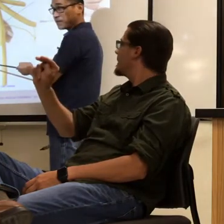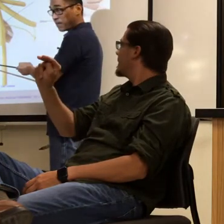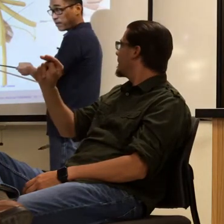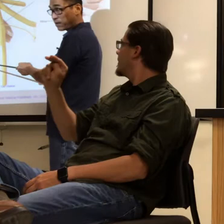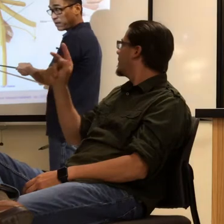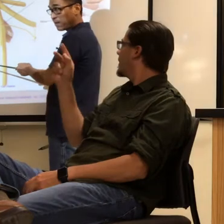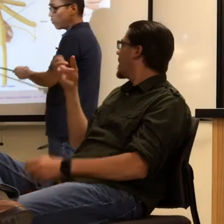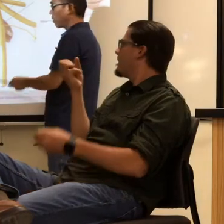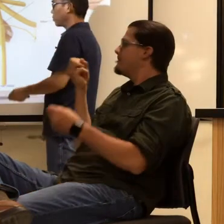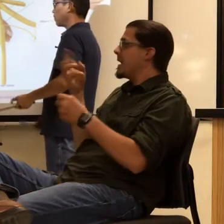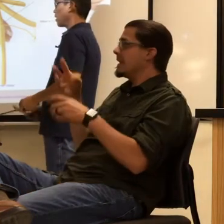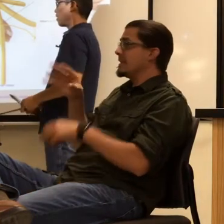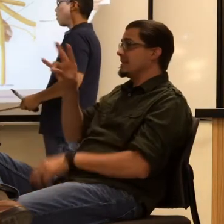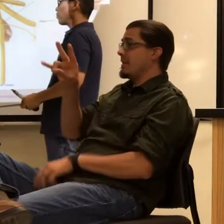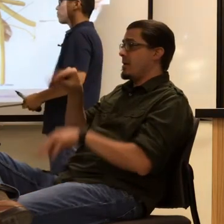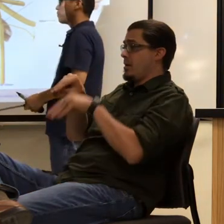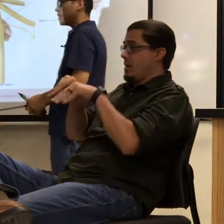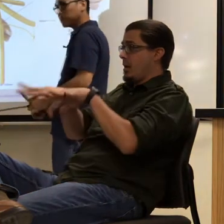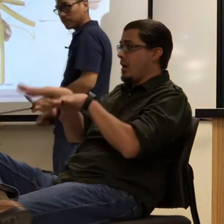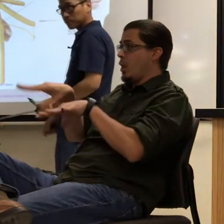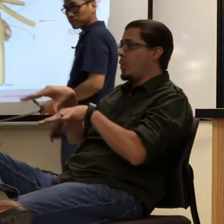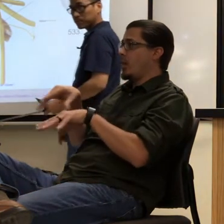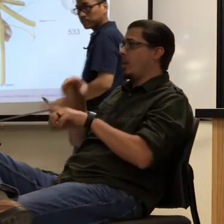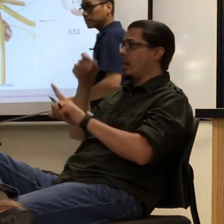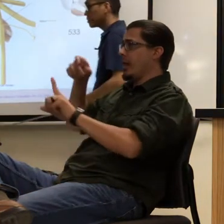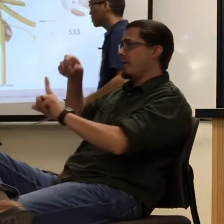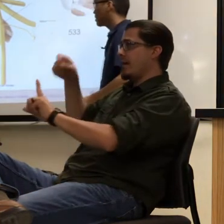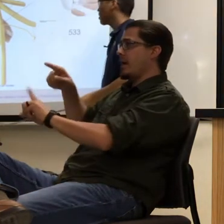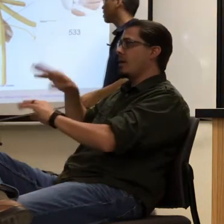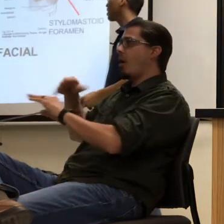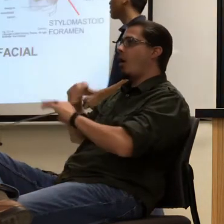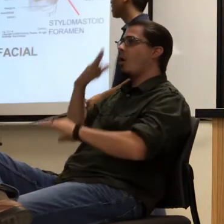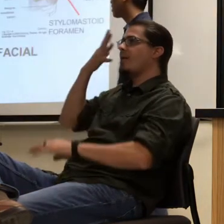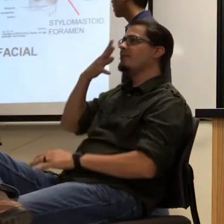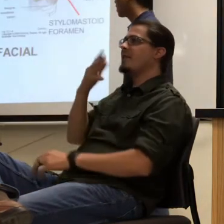branches of 7 that will innervate all your face muscles.